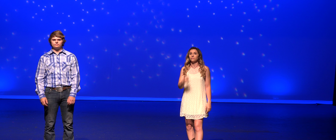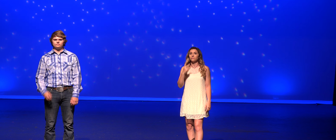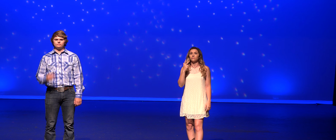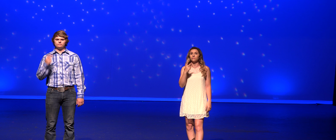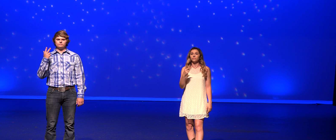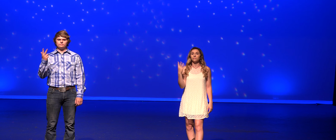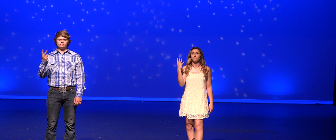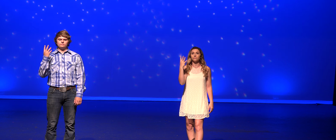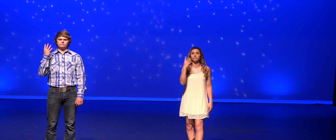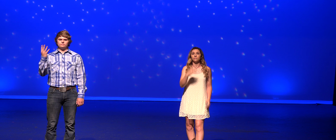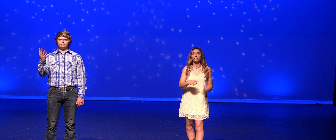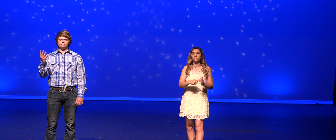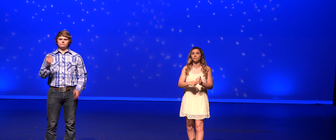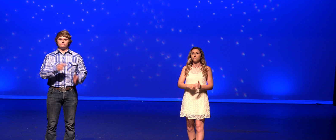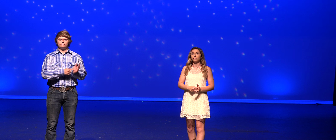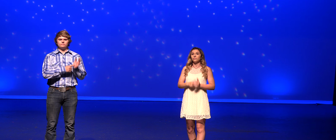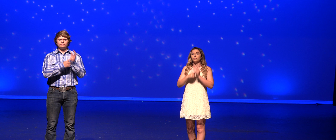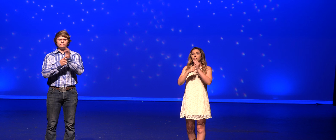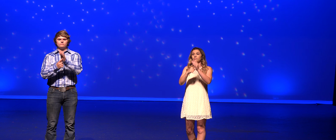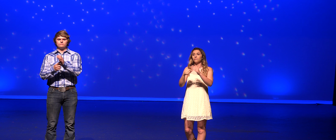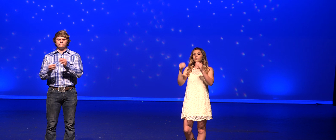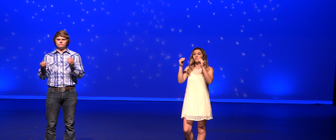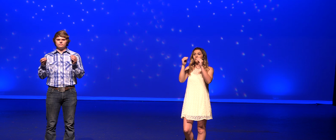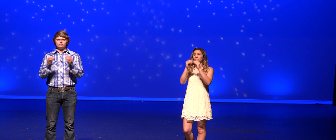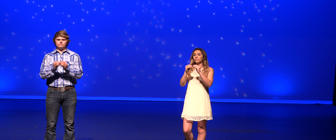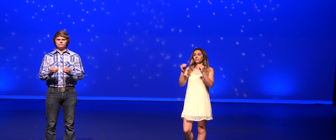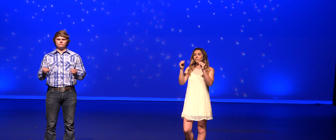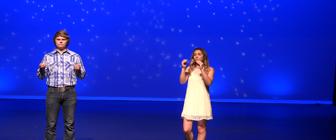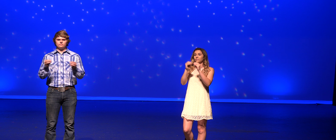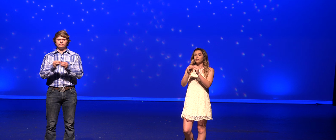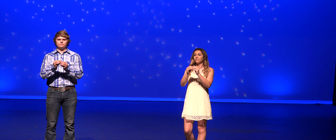Three or four, owe more than you